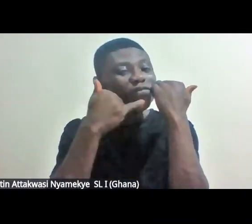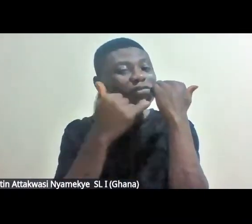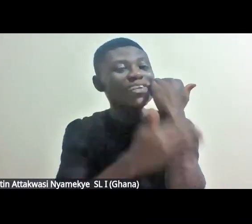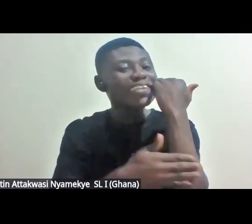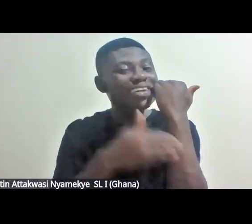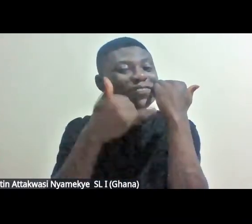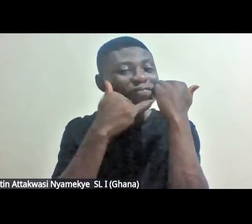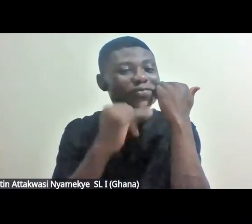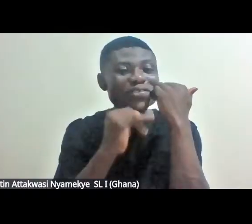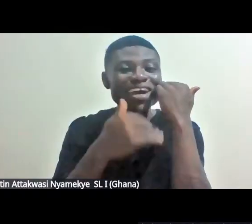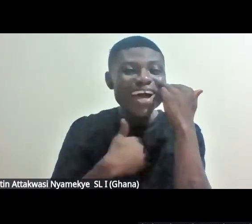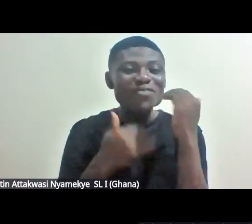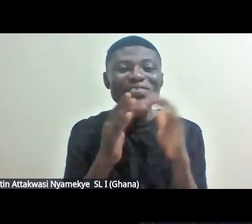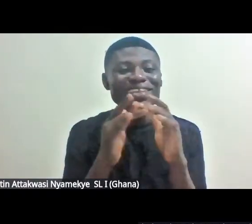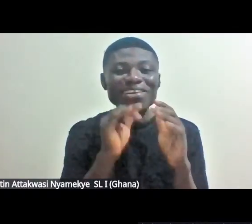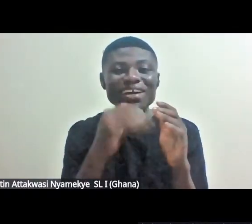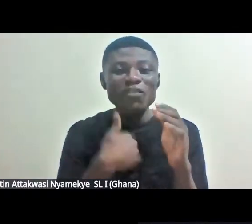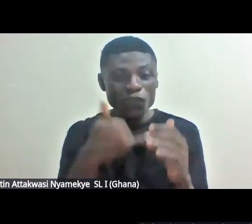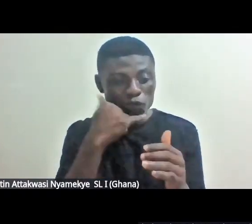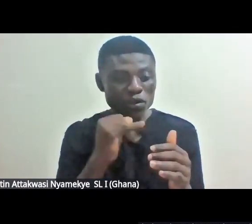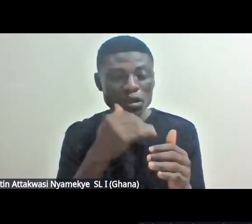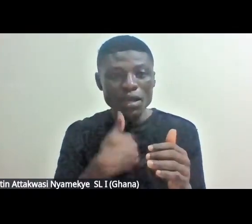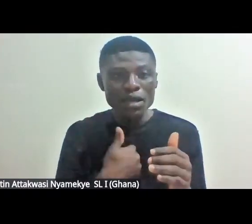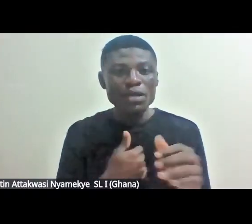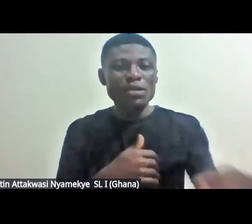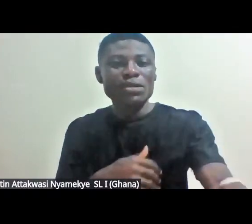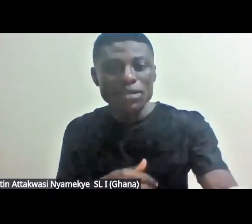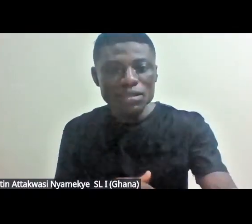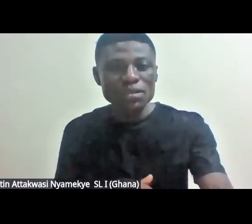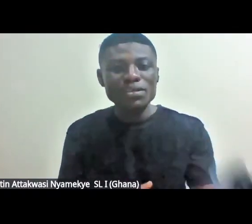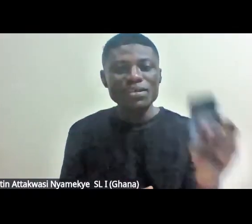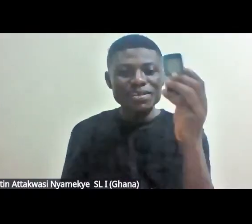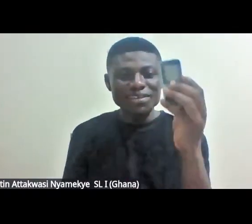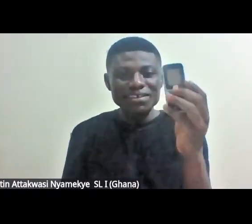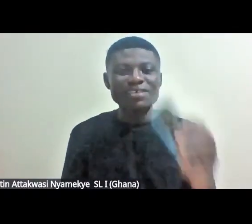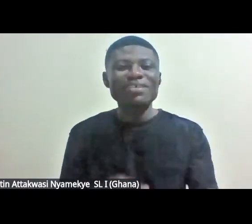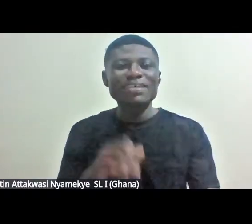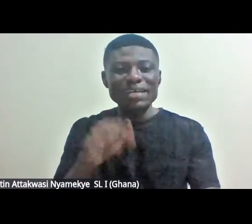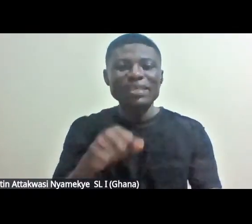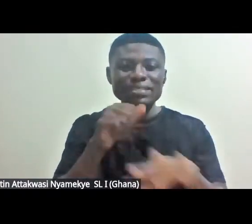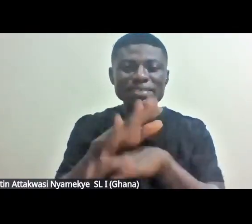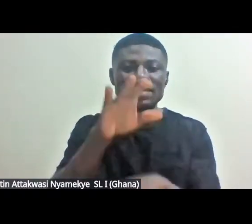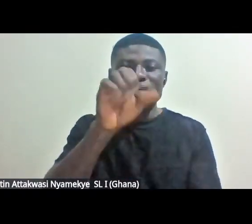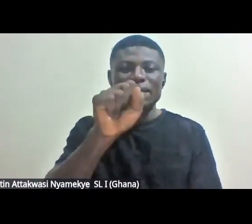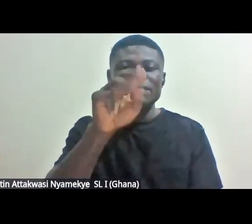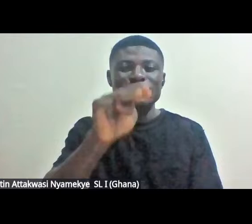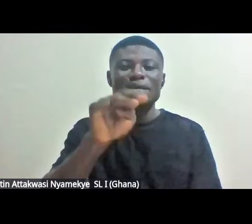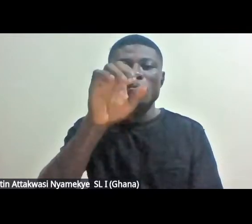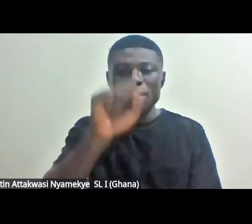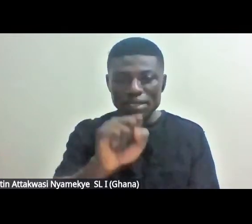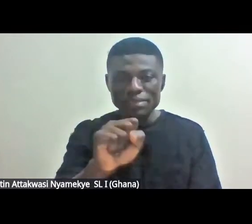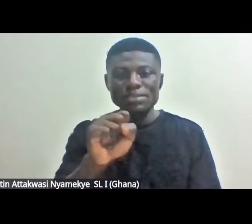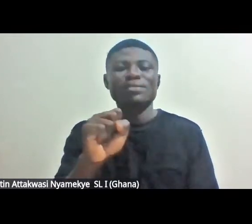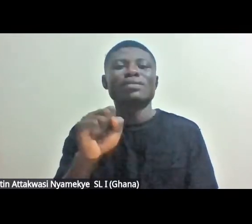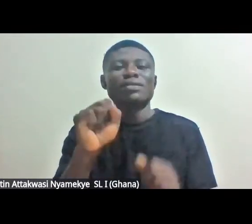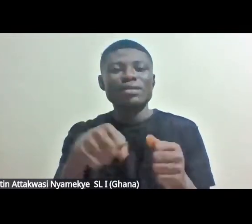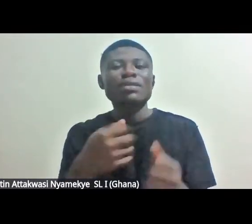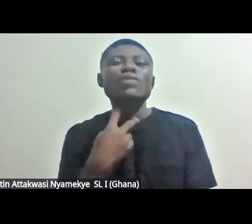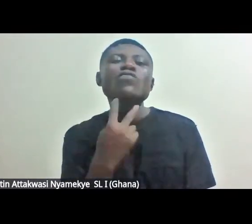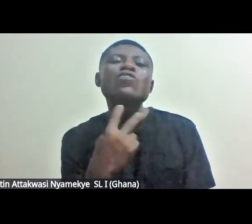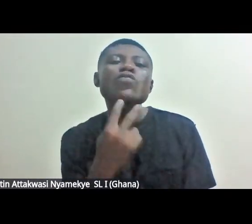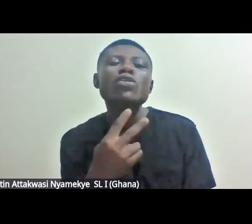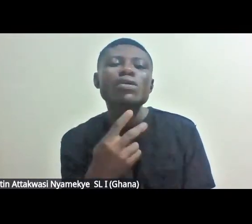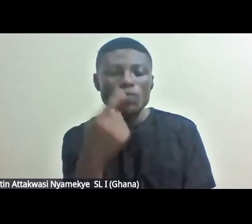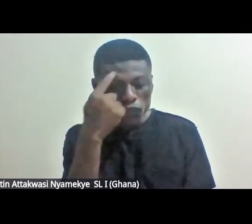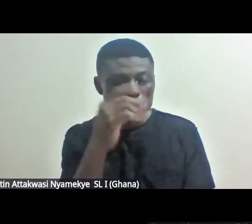have internet, they're able to transmit SMS messages in voice notes for the